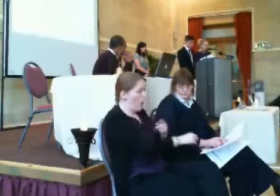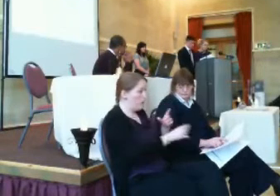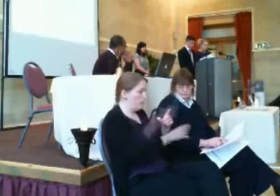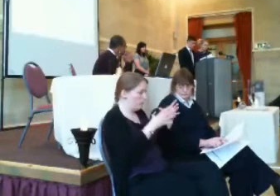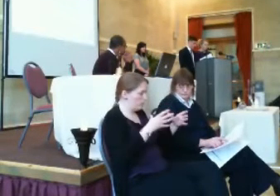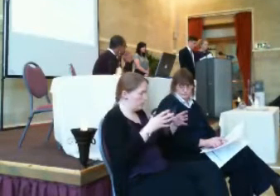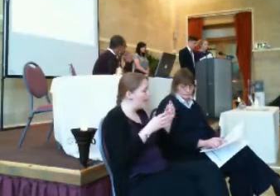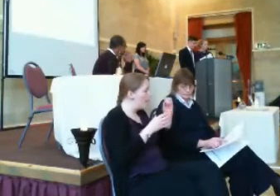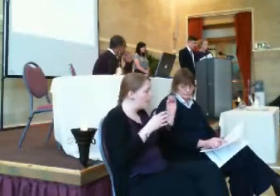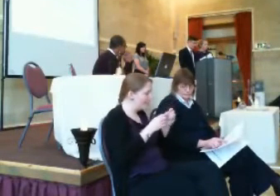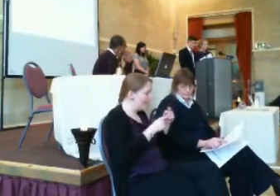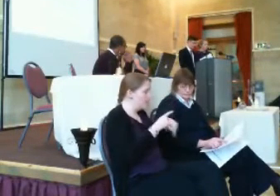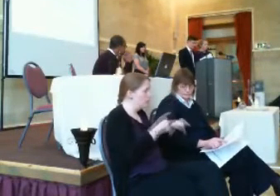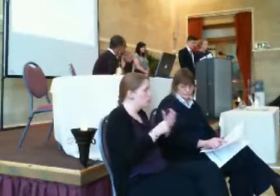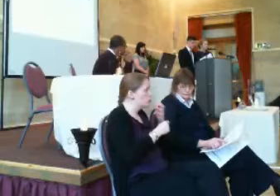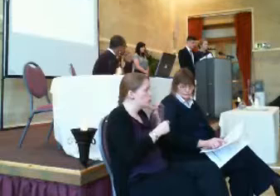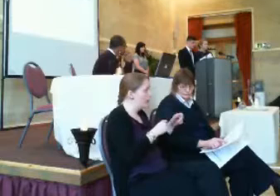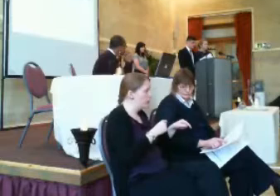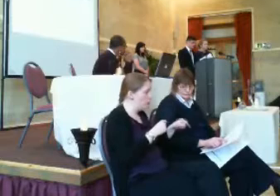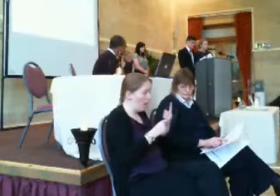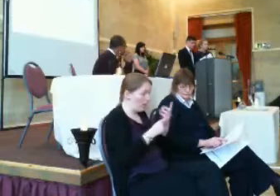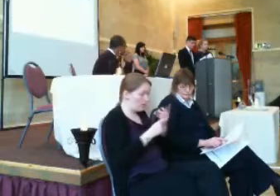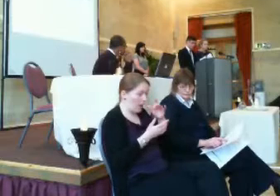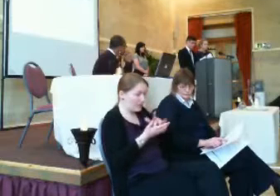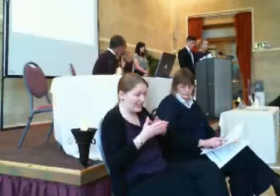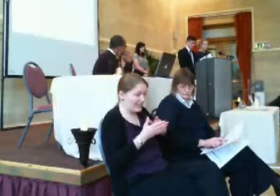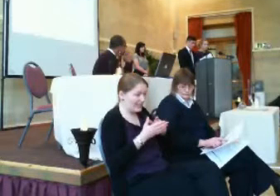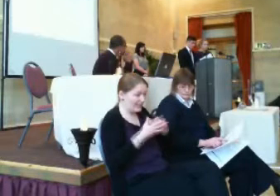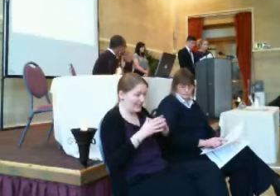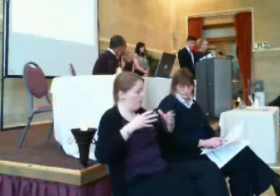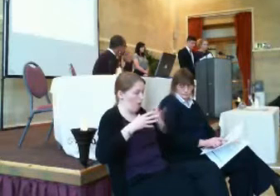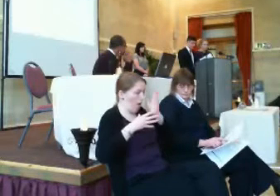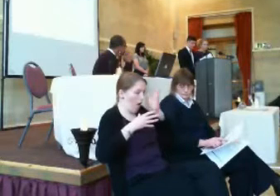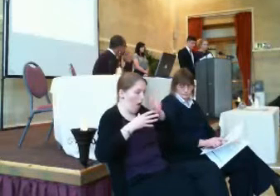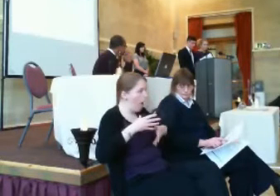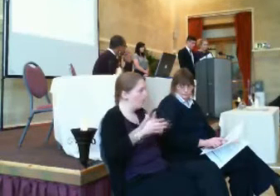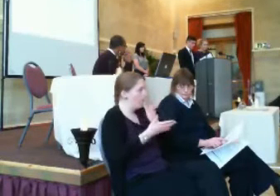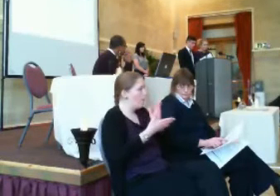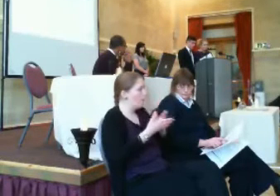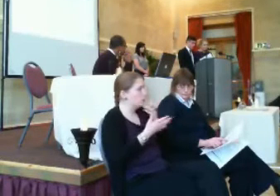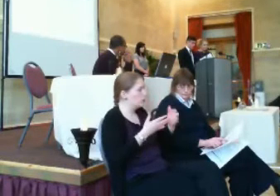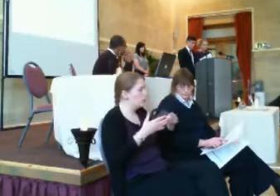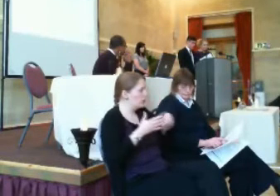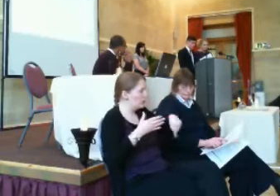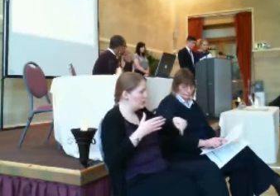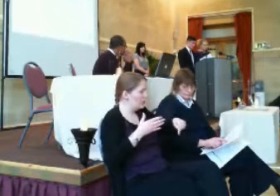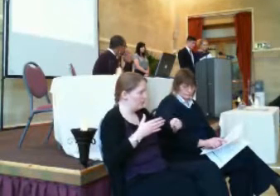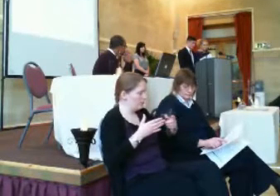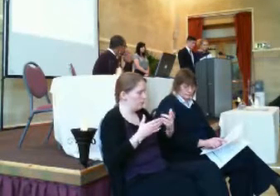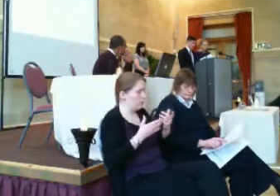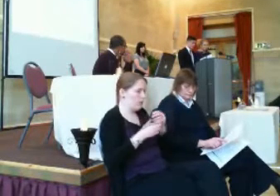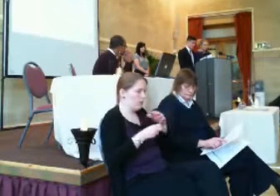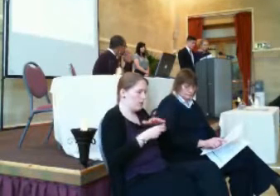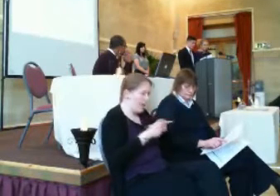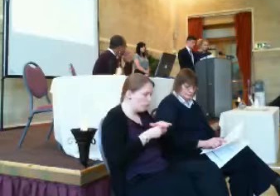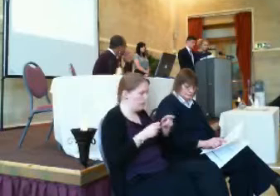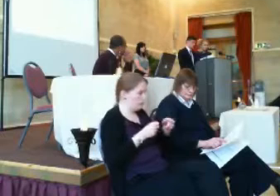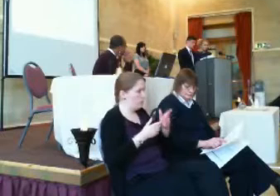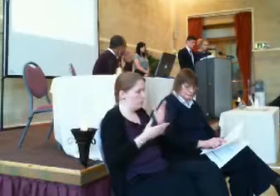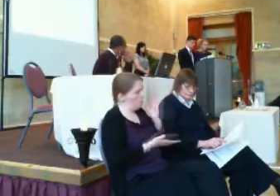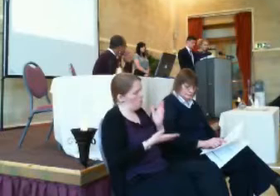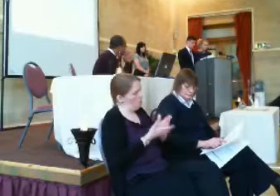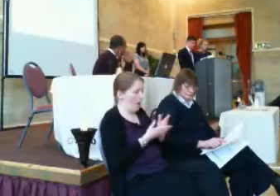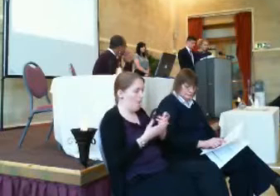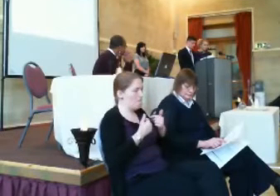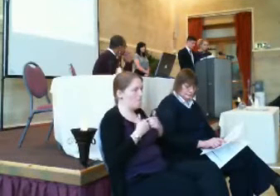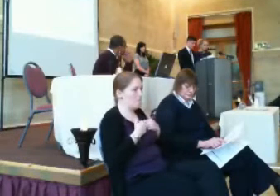population. But in some cities and towns, they represented nearly half. In places where they were in the majority, they hadn't assimilated like Jews in